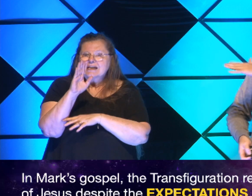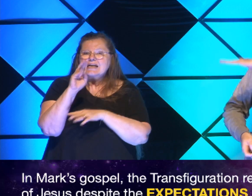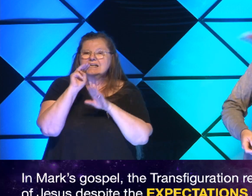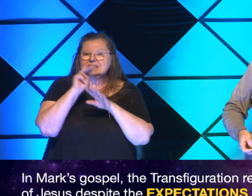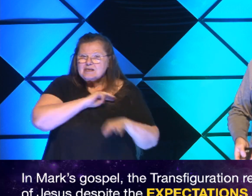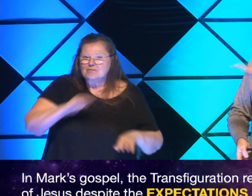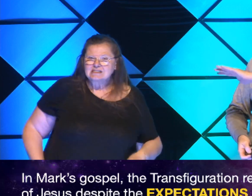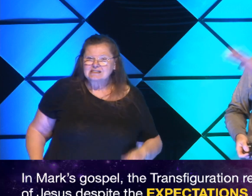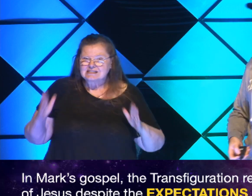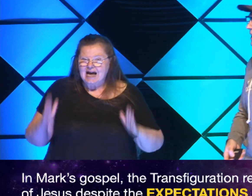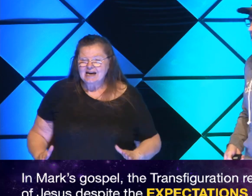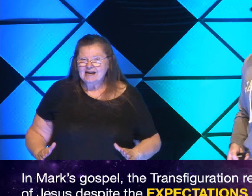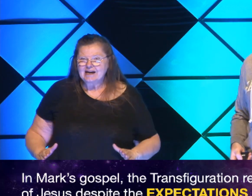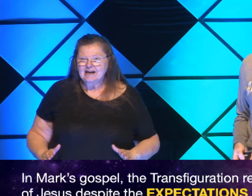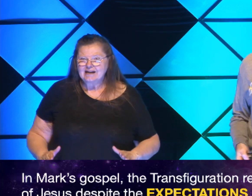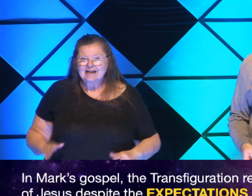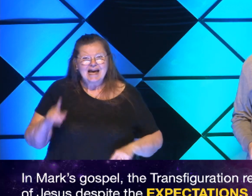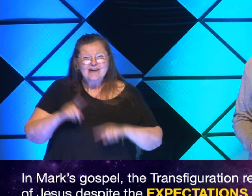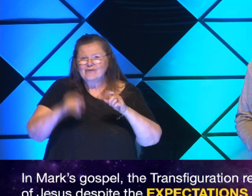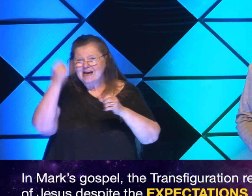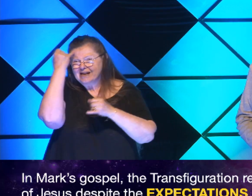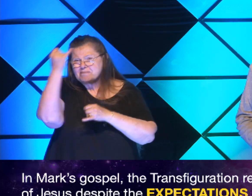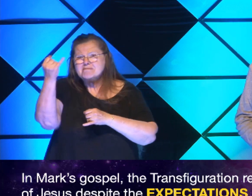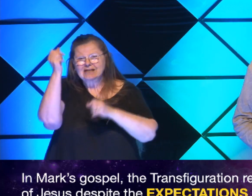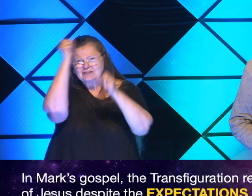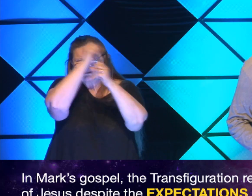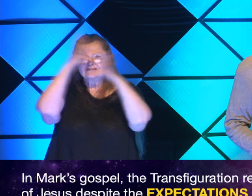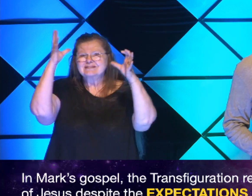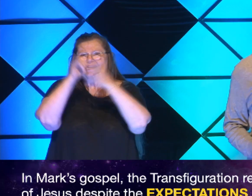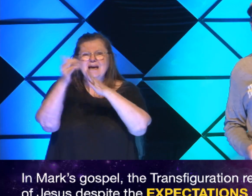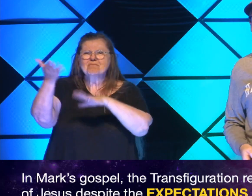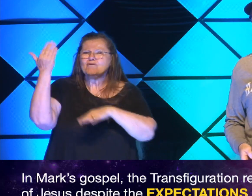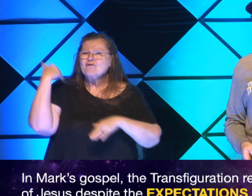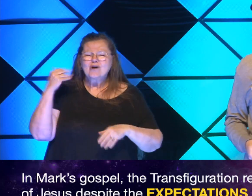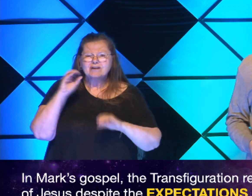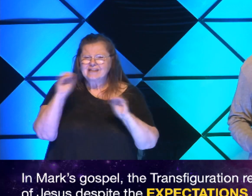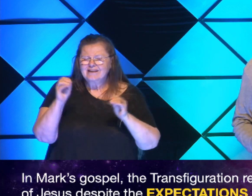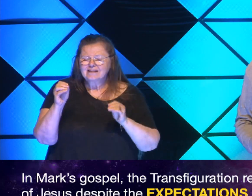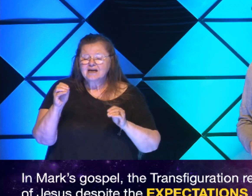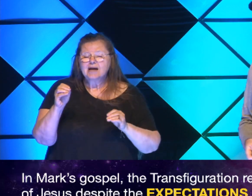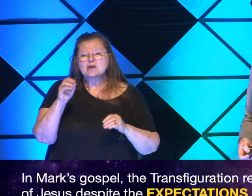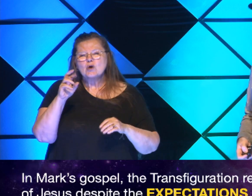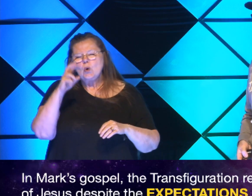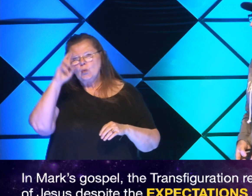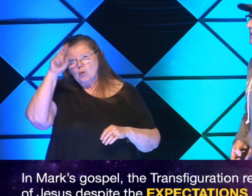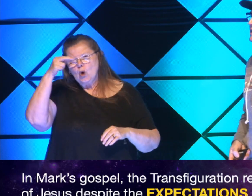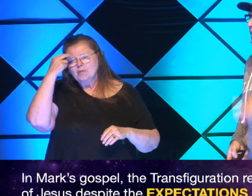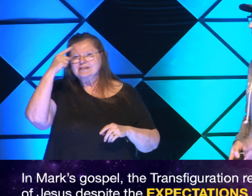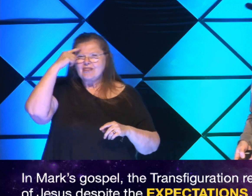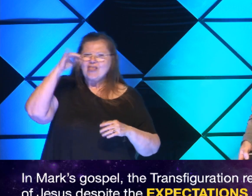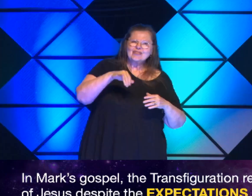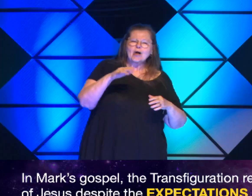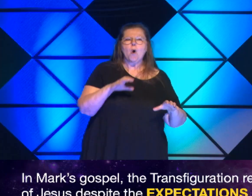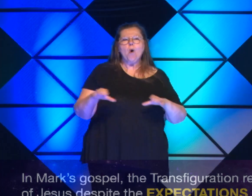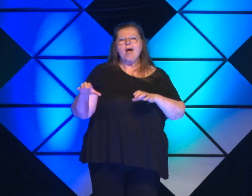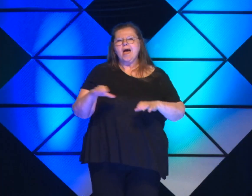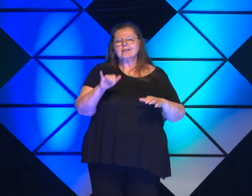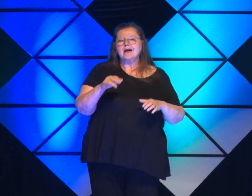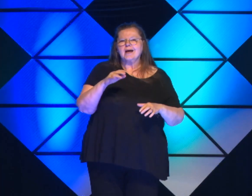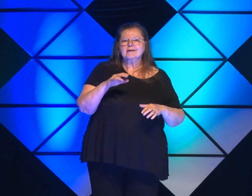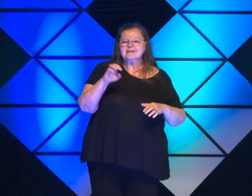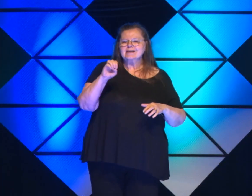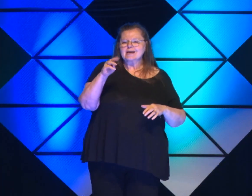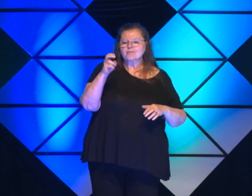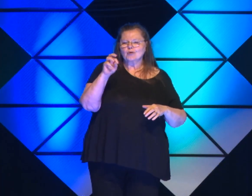and it's not like anything anybody could ever imagine. See, Romans expected a certain person to act like the Son of God, and that was the